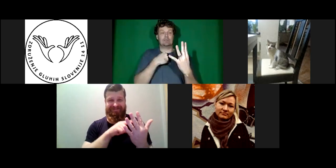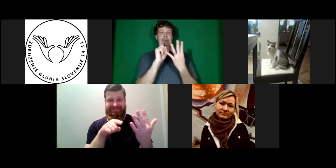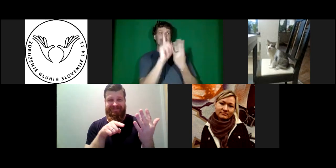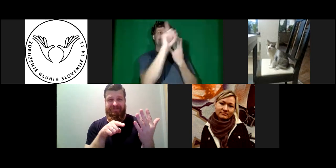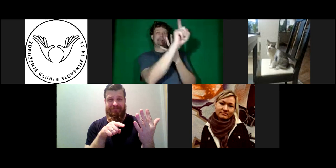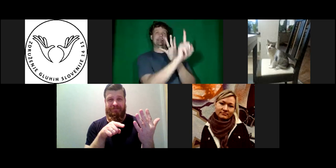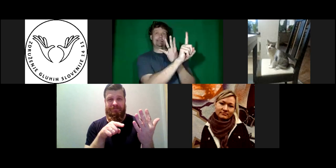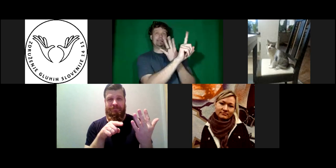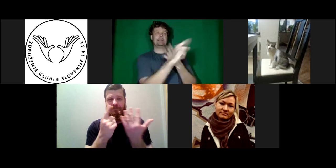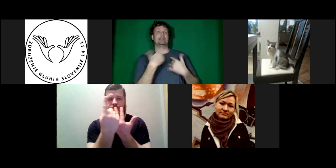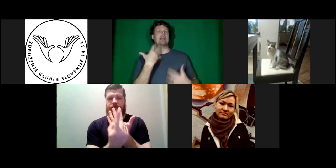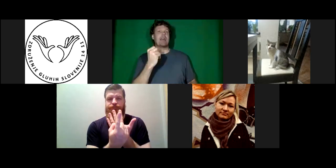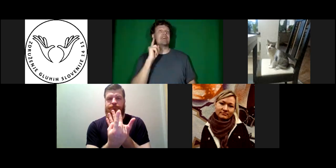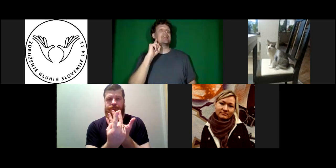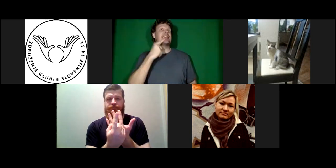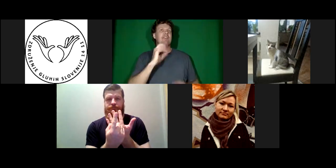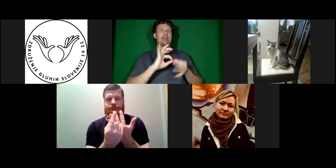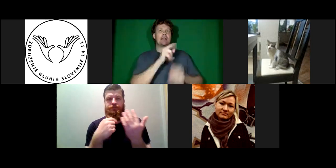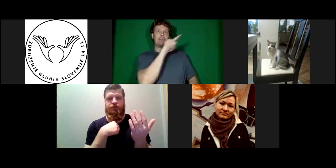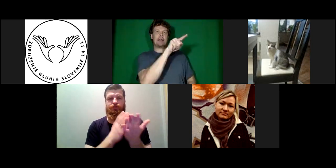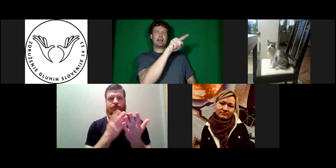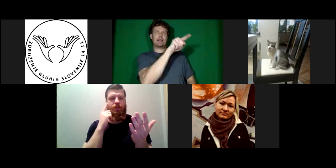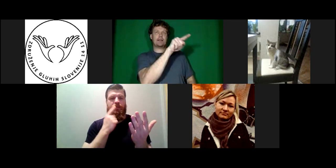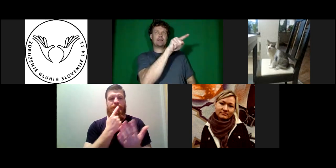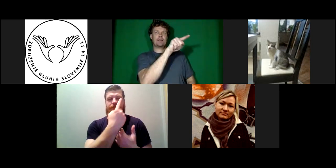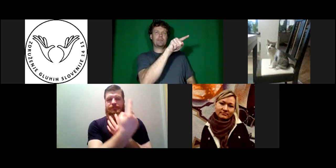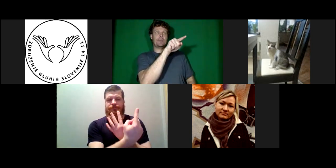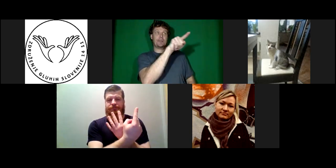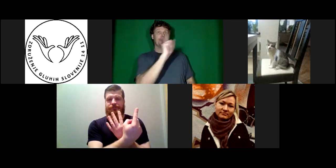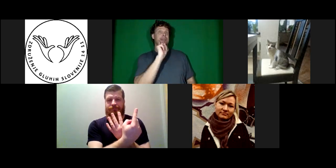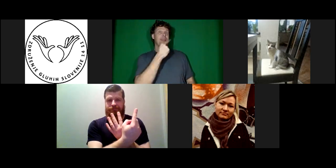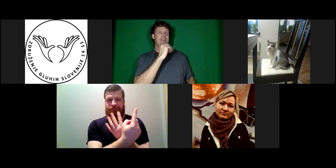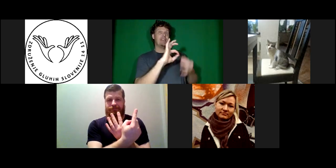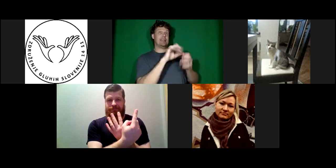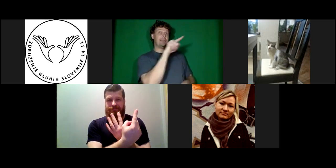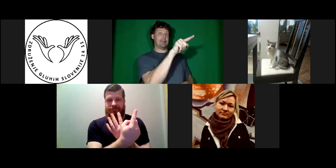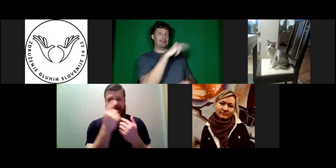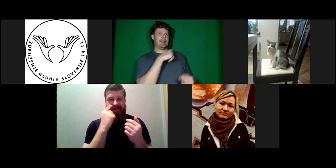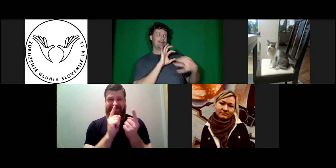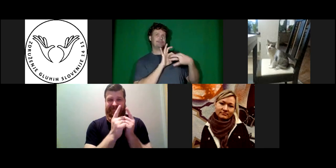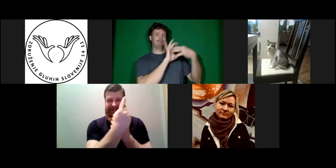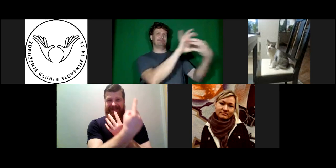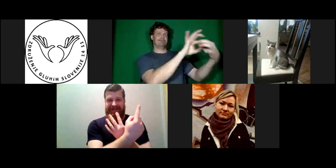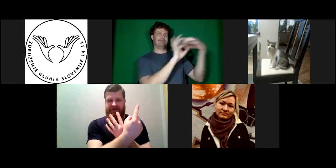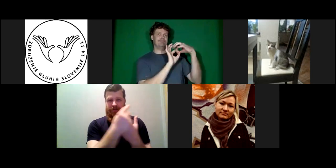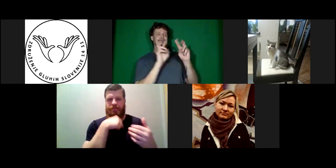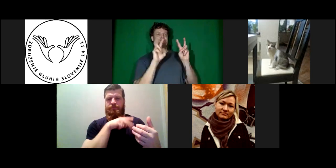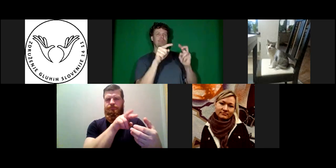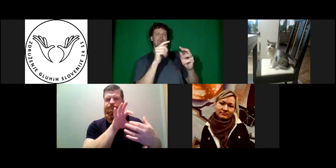and when it was time to have an interpreter for the judges, I also had a deaf interpreter.